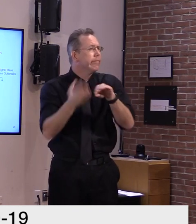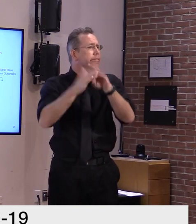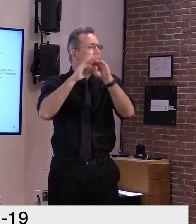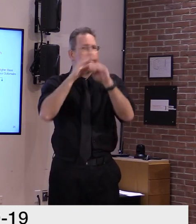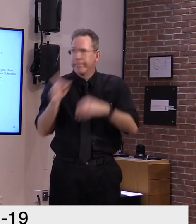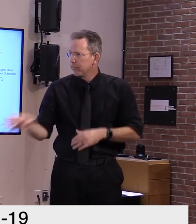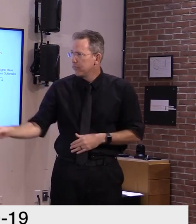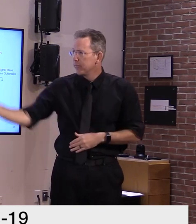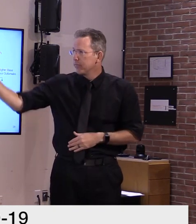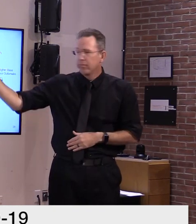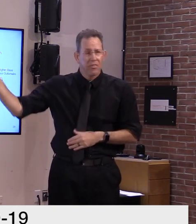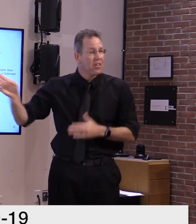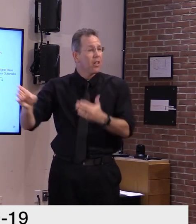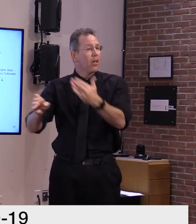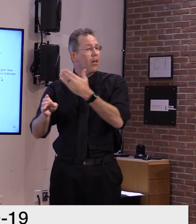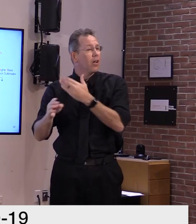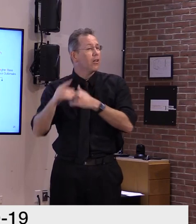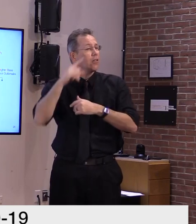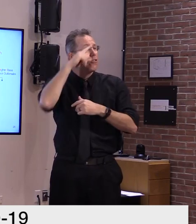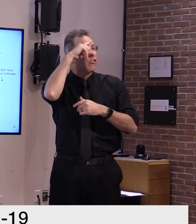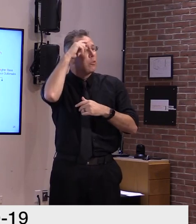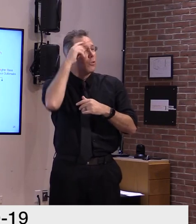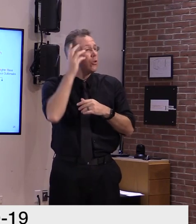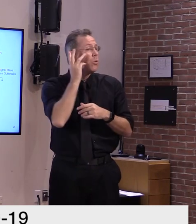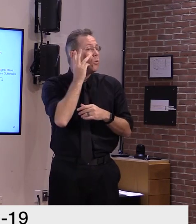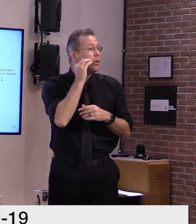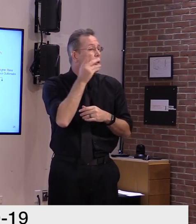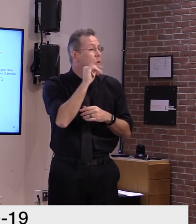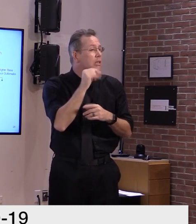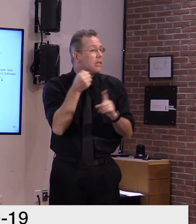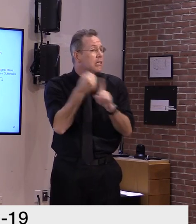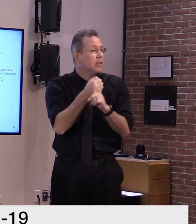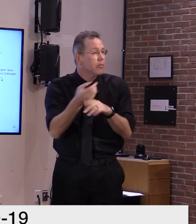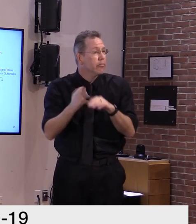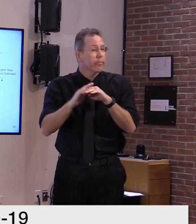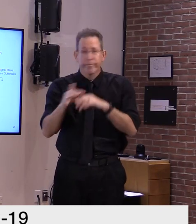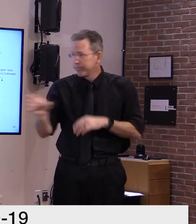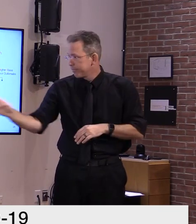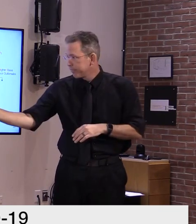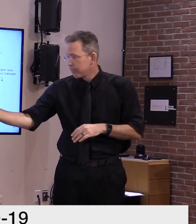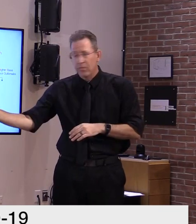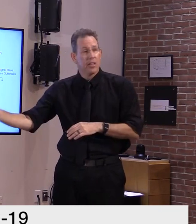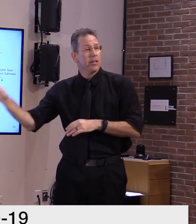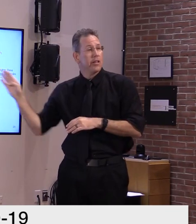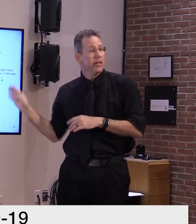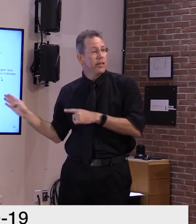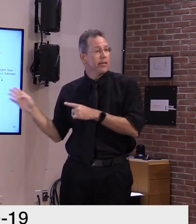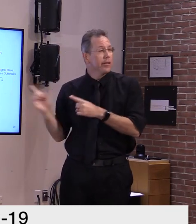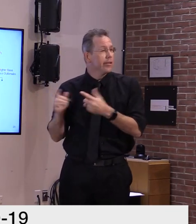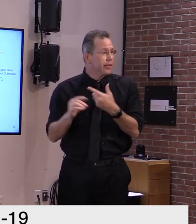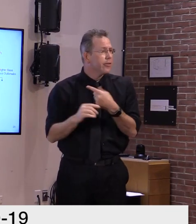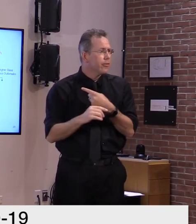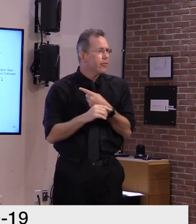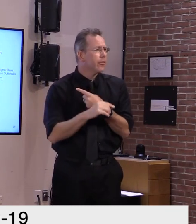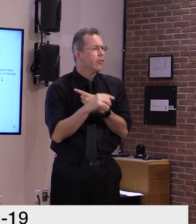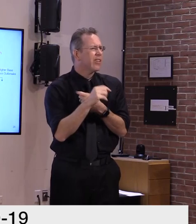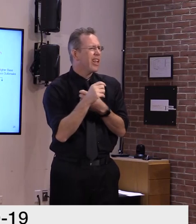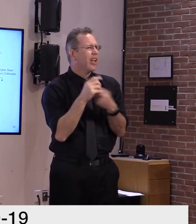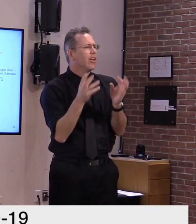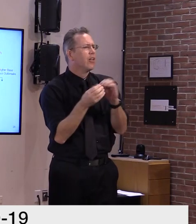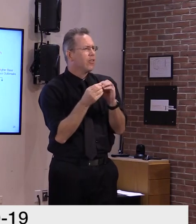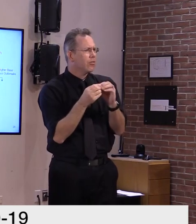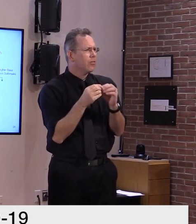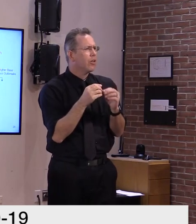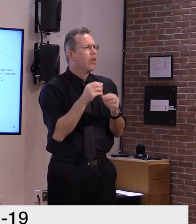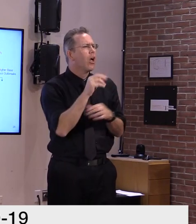cases reported this week. We showed this slide last week with the three different peaks in Vermont. You will notice that now playing it out